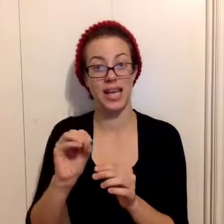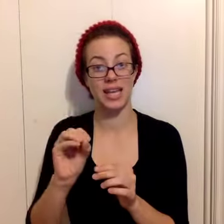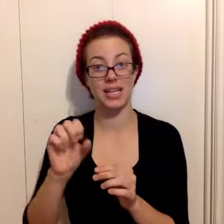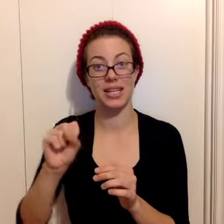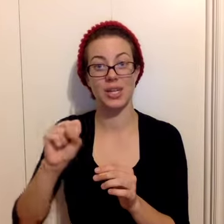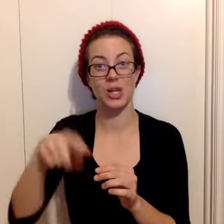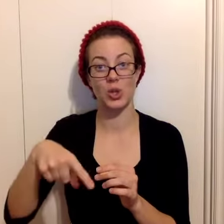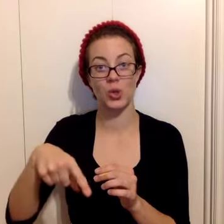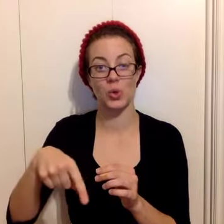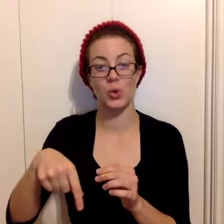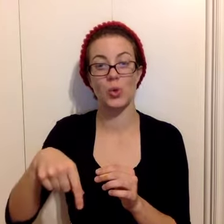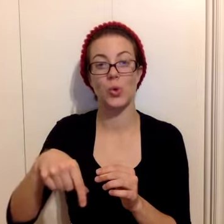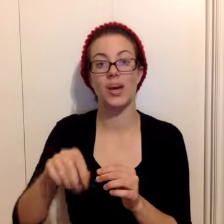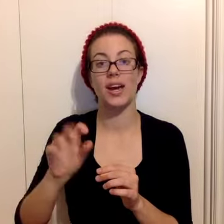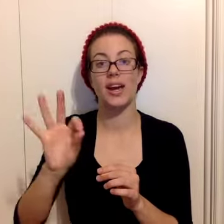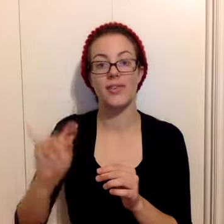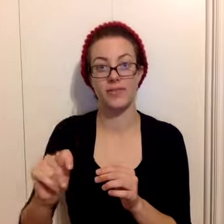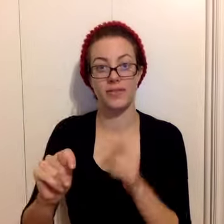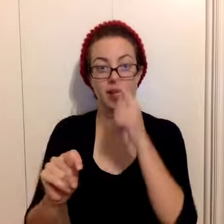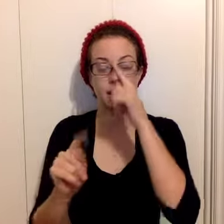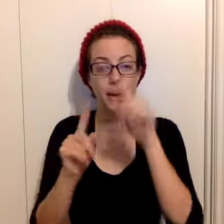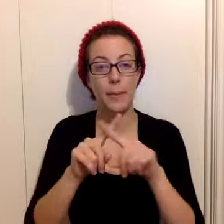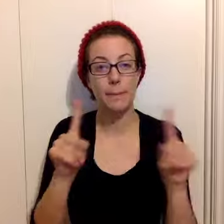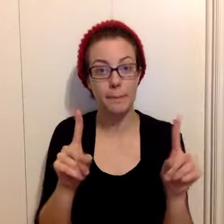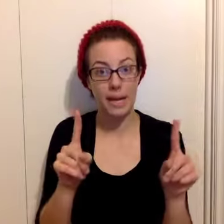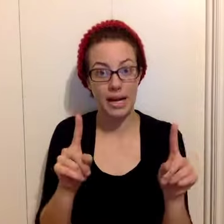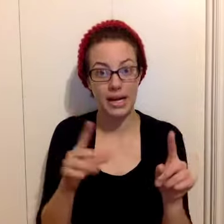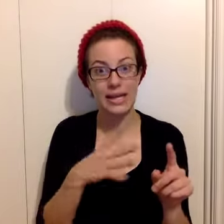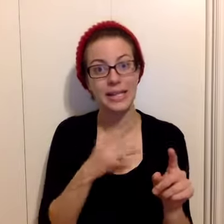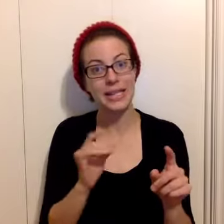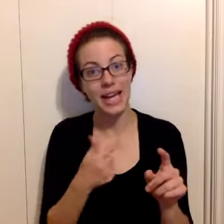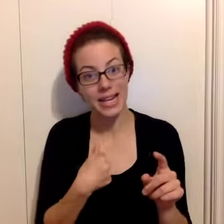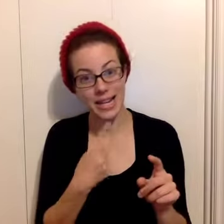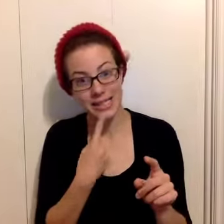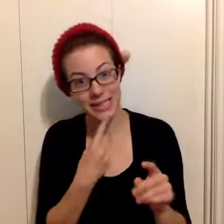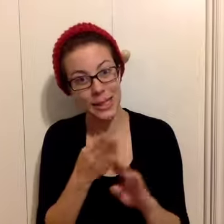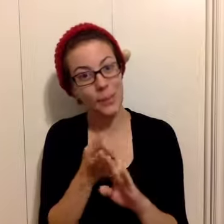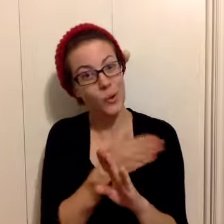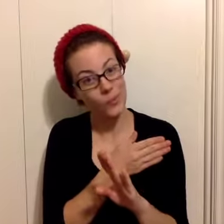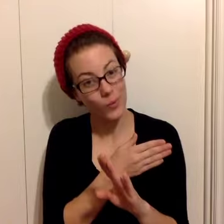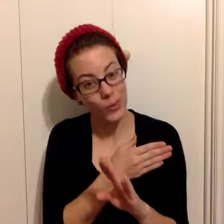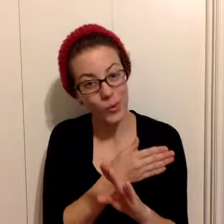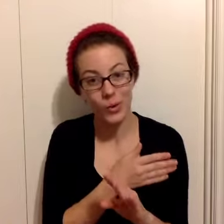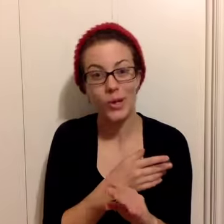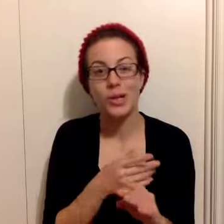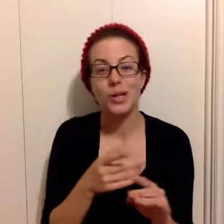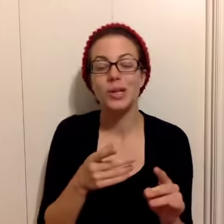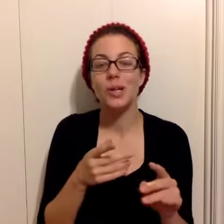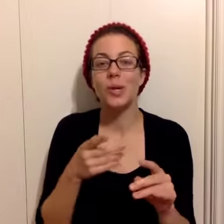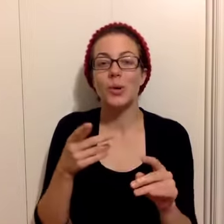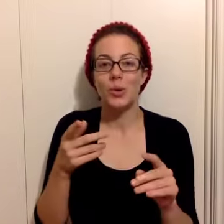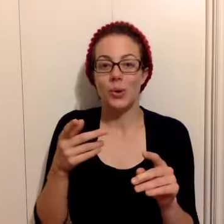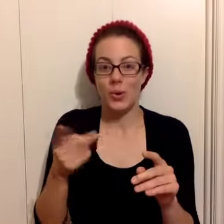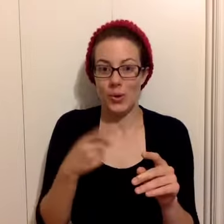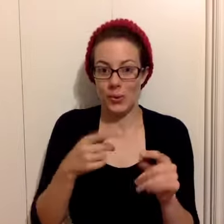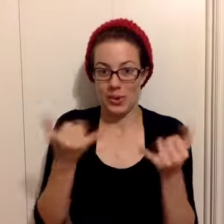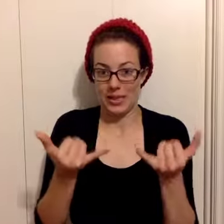But, like I said before, we now need to multiply this number to get the